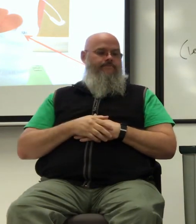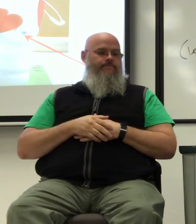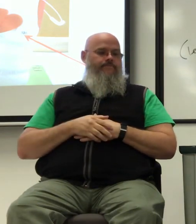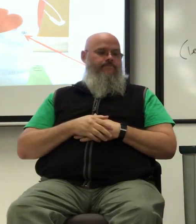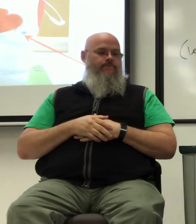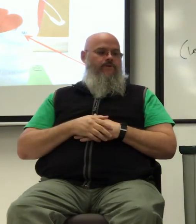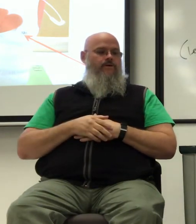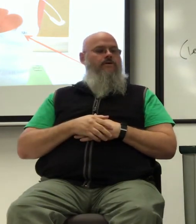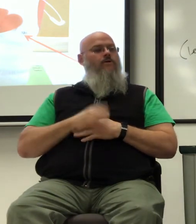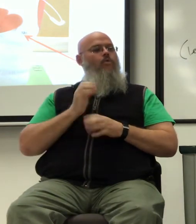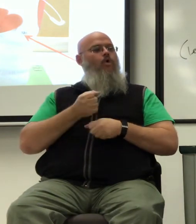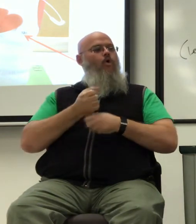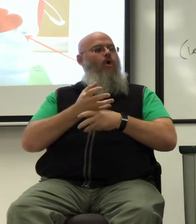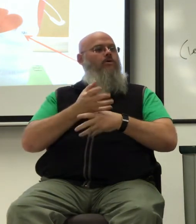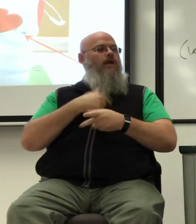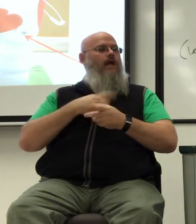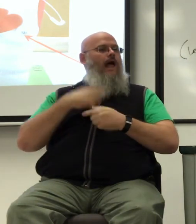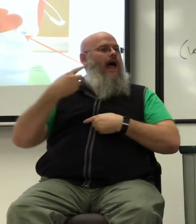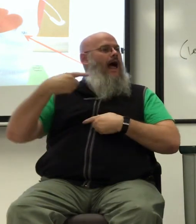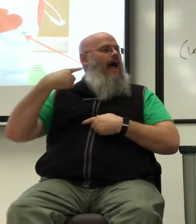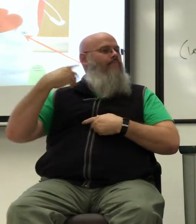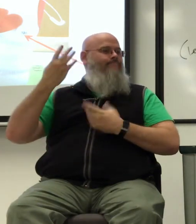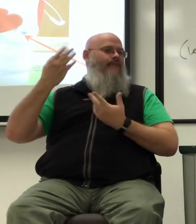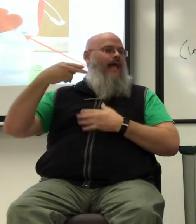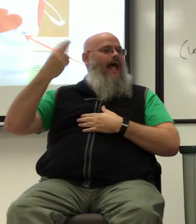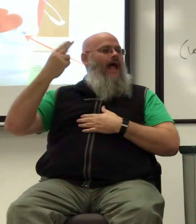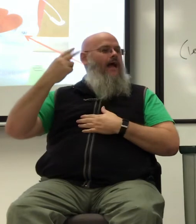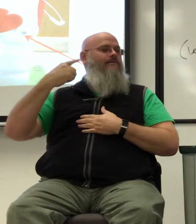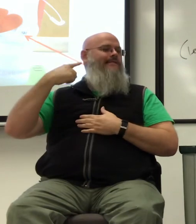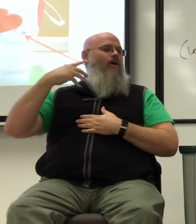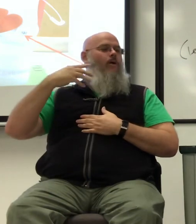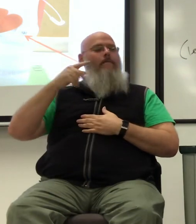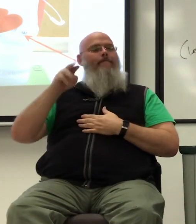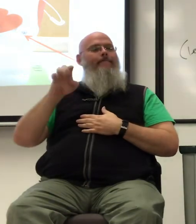for higher pitched noises.